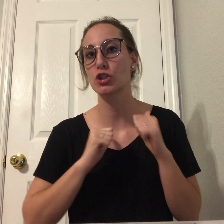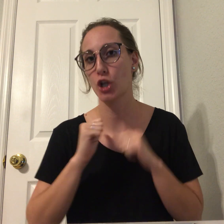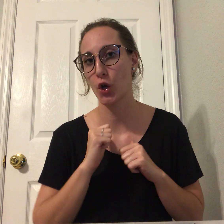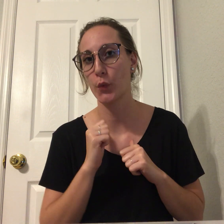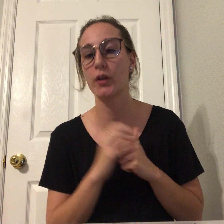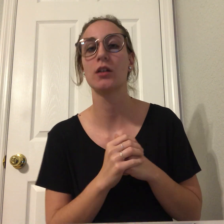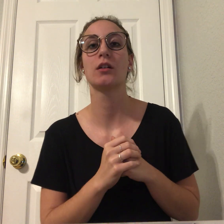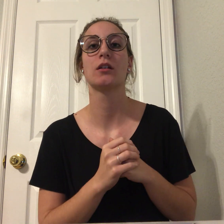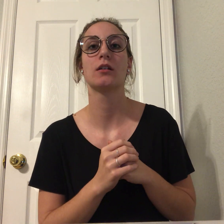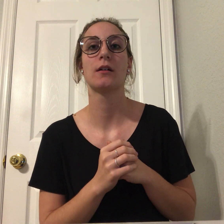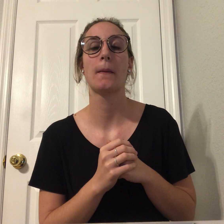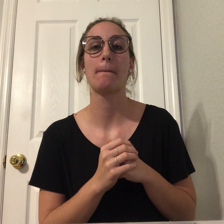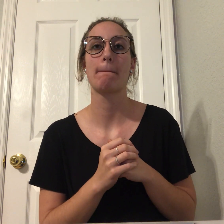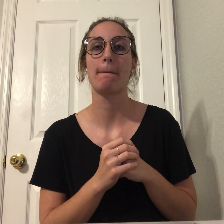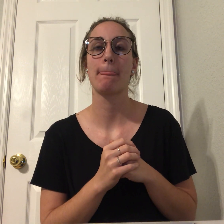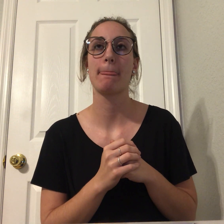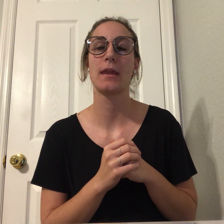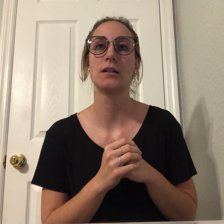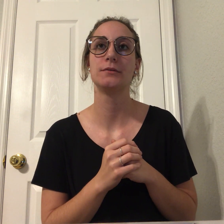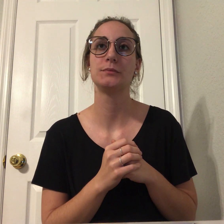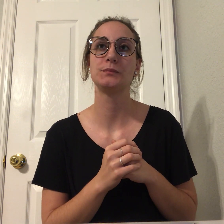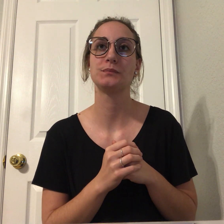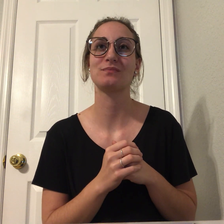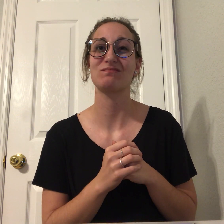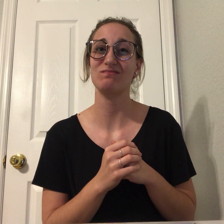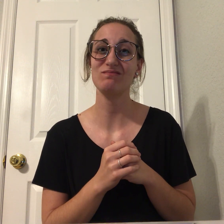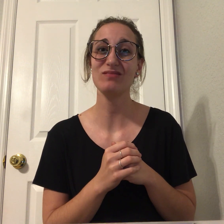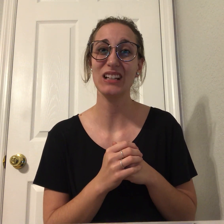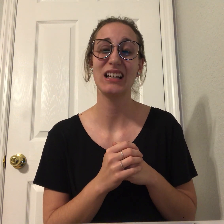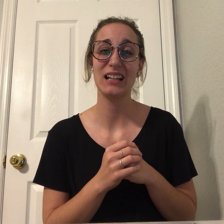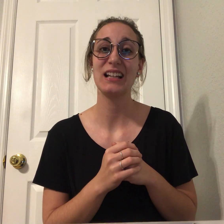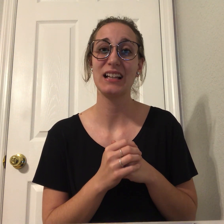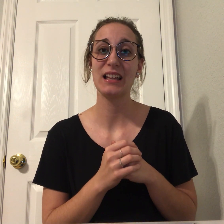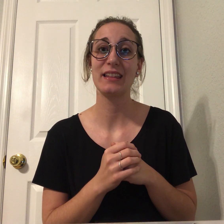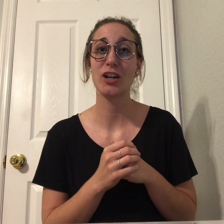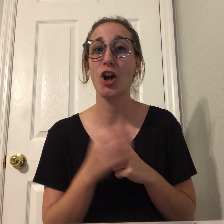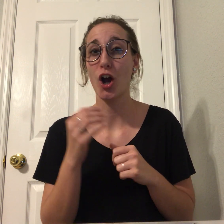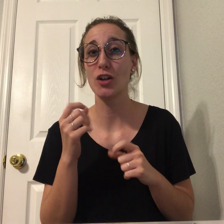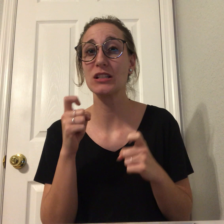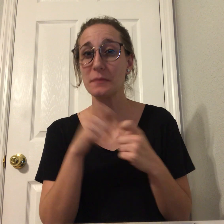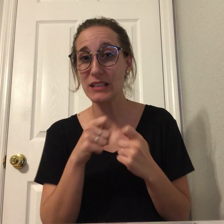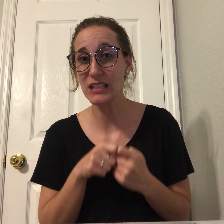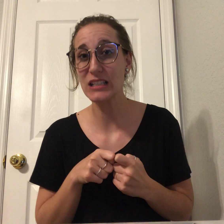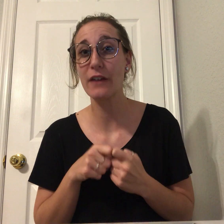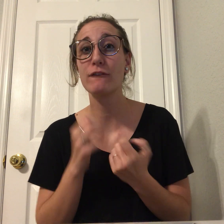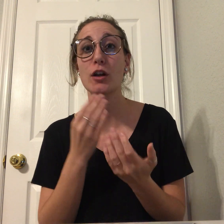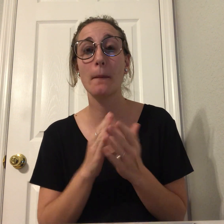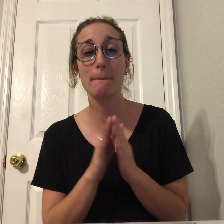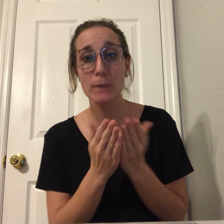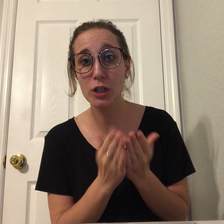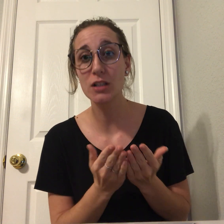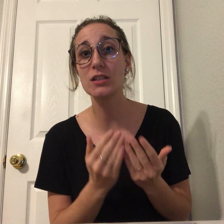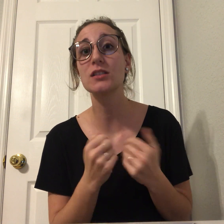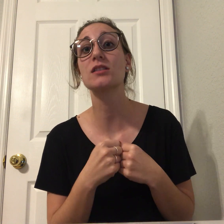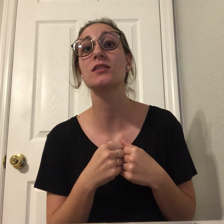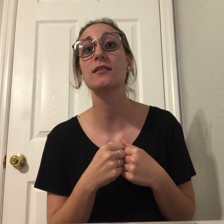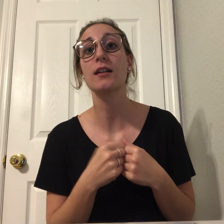I find, there are certain books and concepts that just really